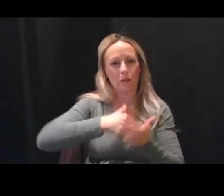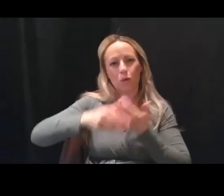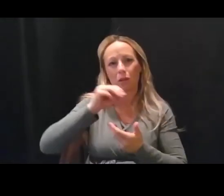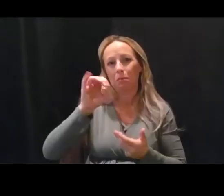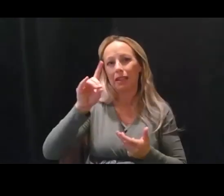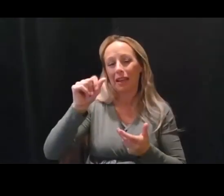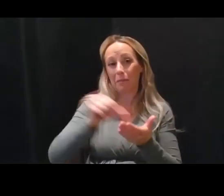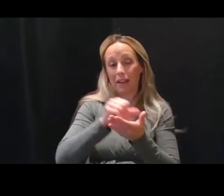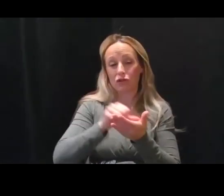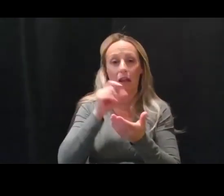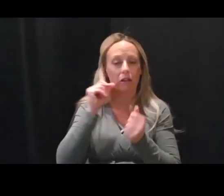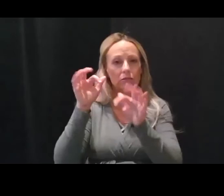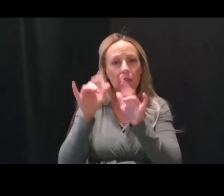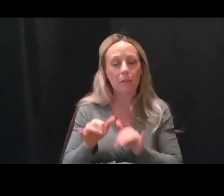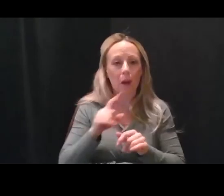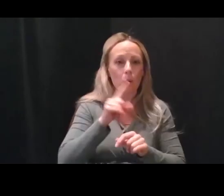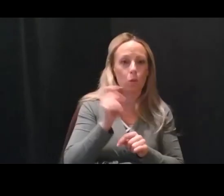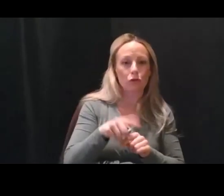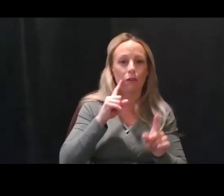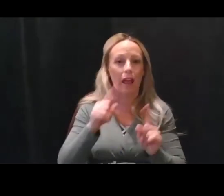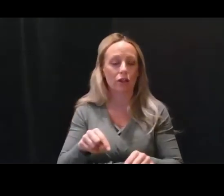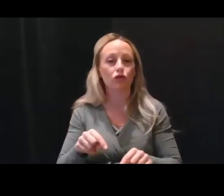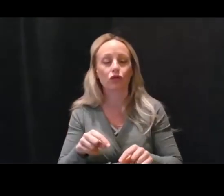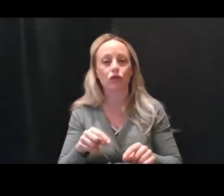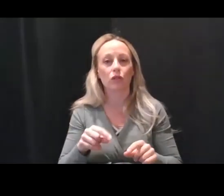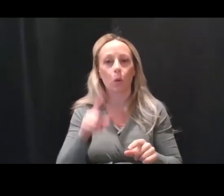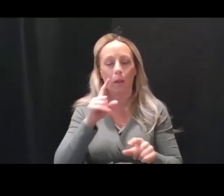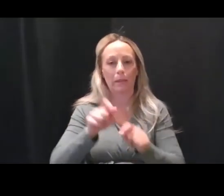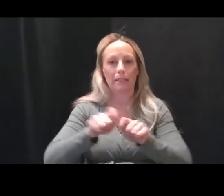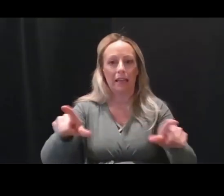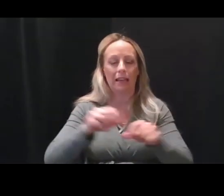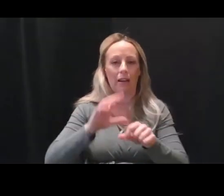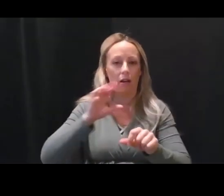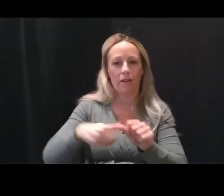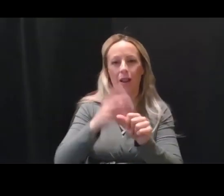typed out question and answer responses will be sent in our follow-up press release.